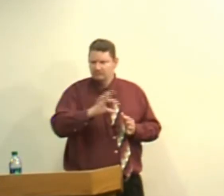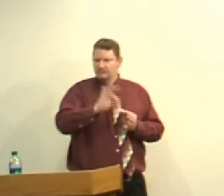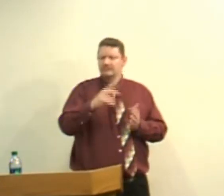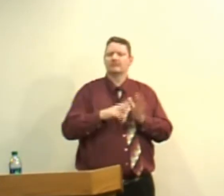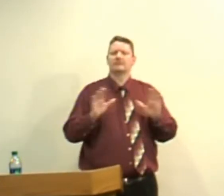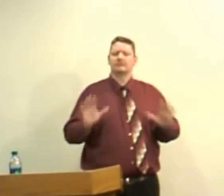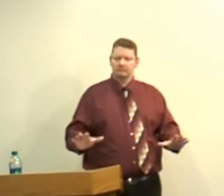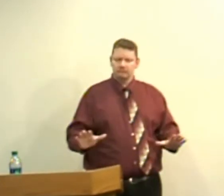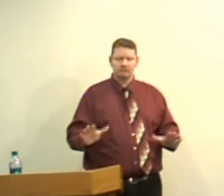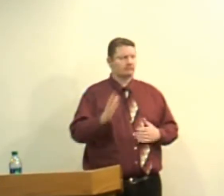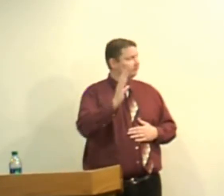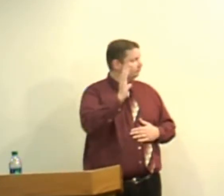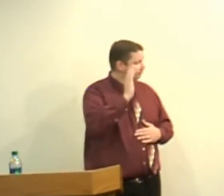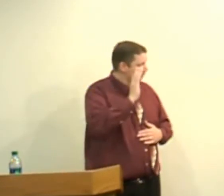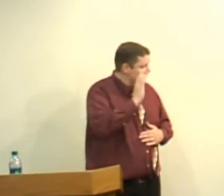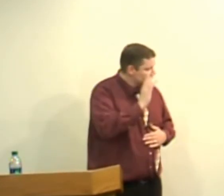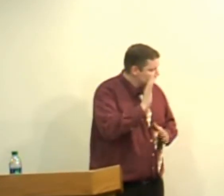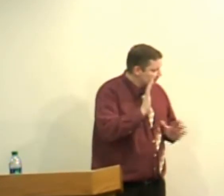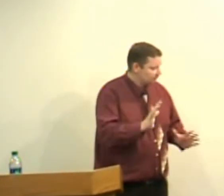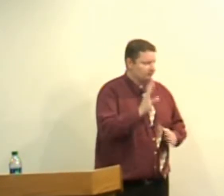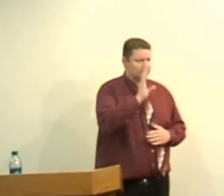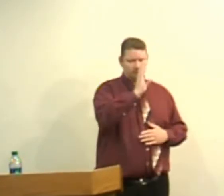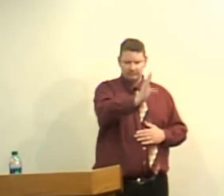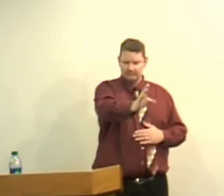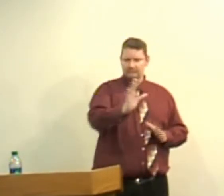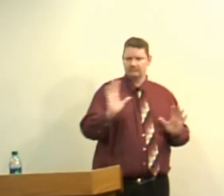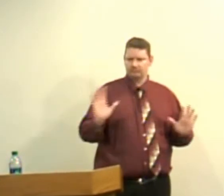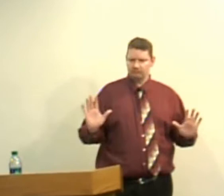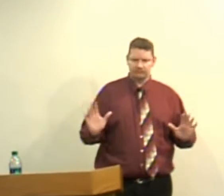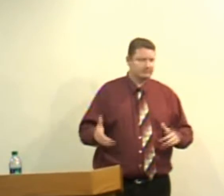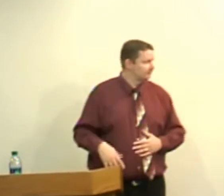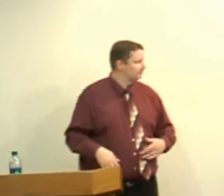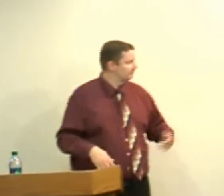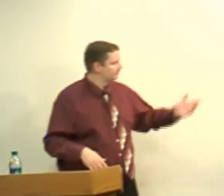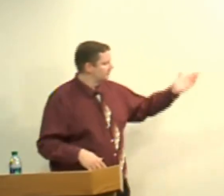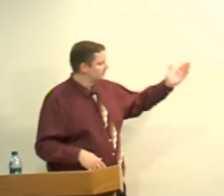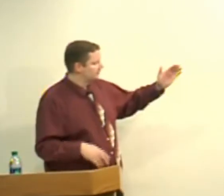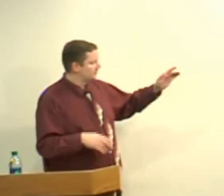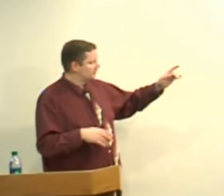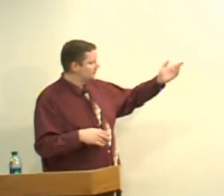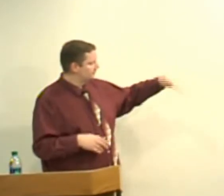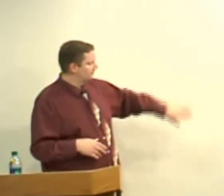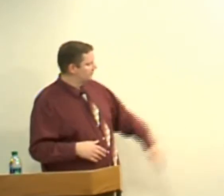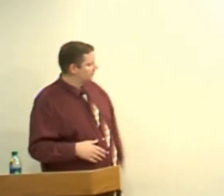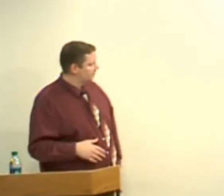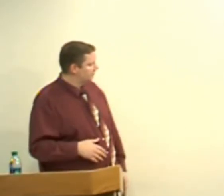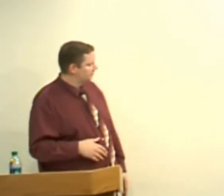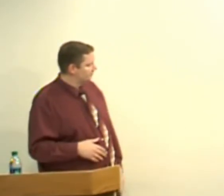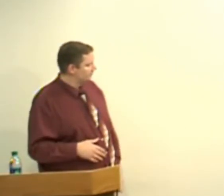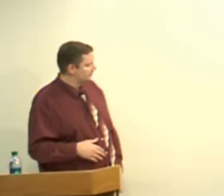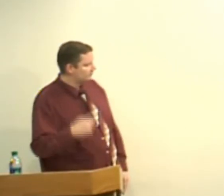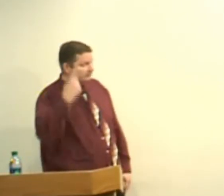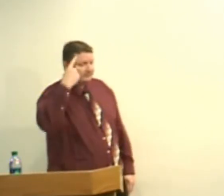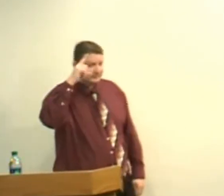A sober spirit means to remain calm.